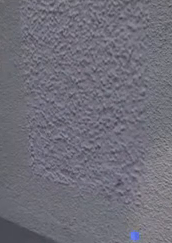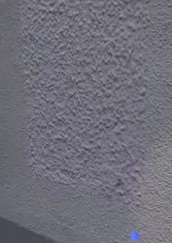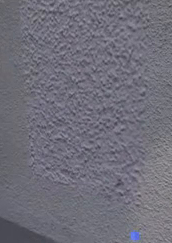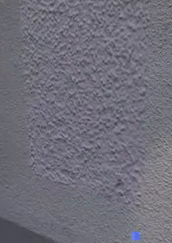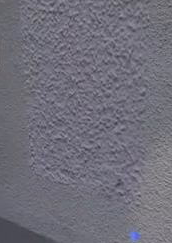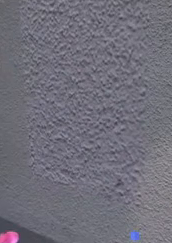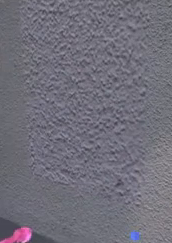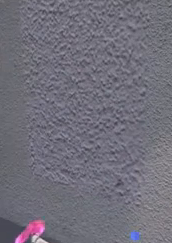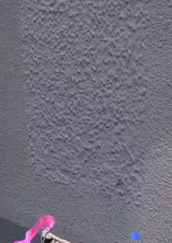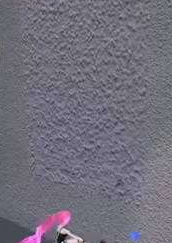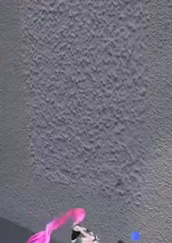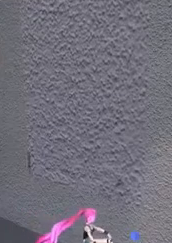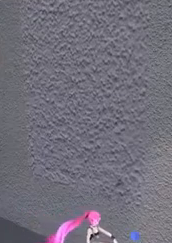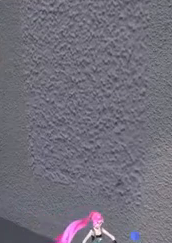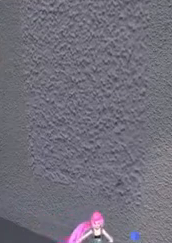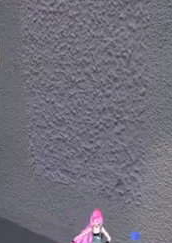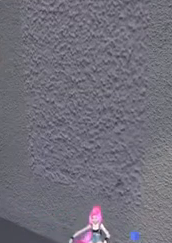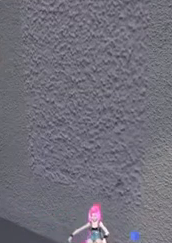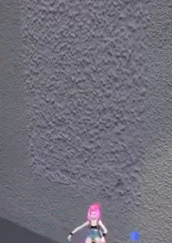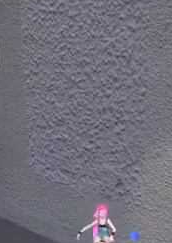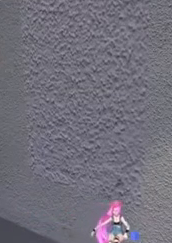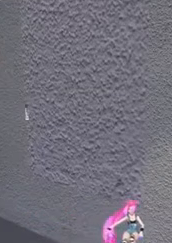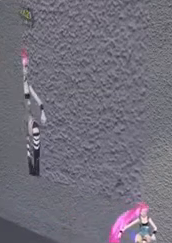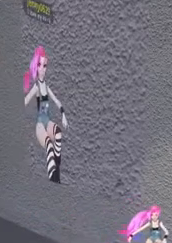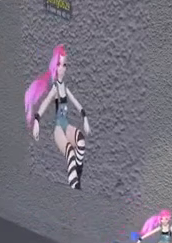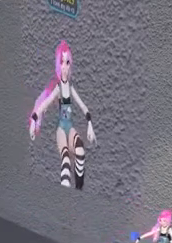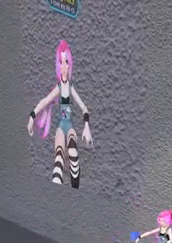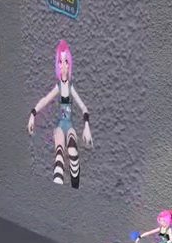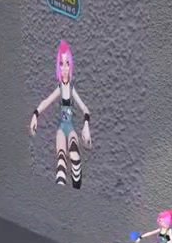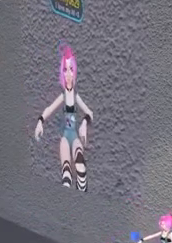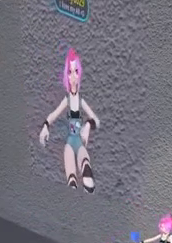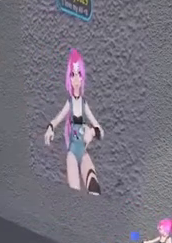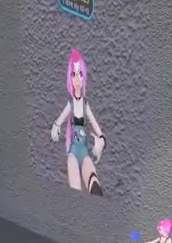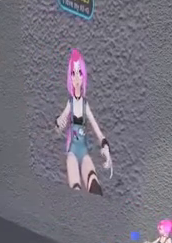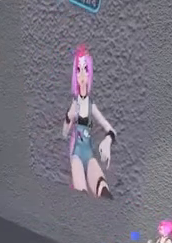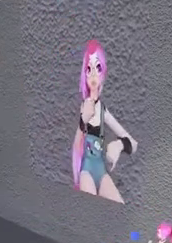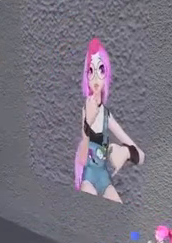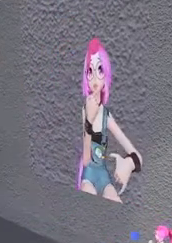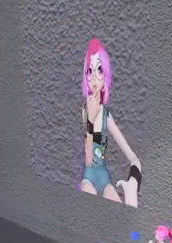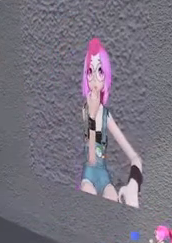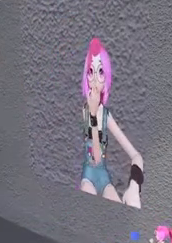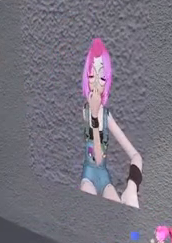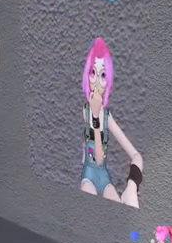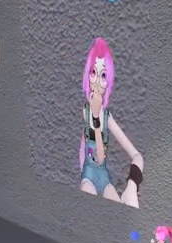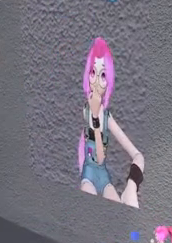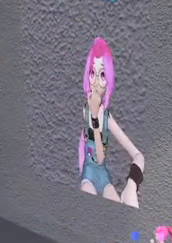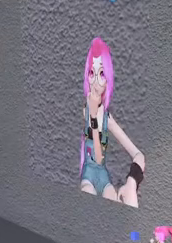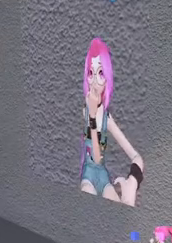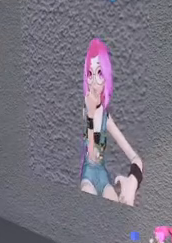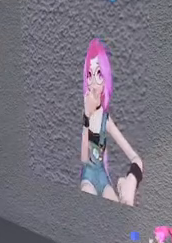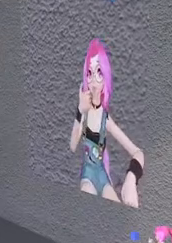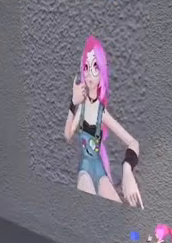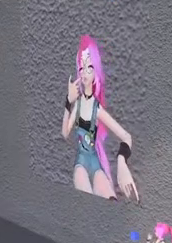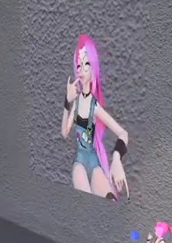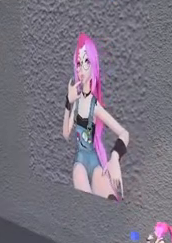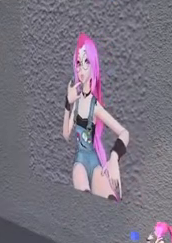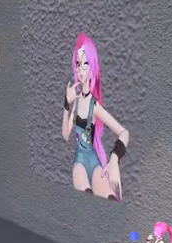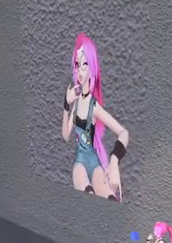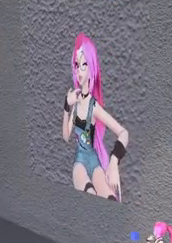I'm sad I left my Gatorade downstairs. Okay, well, we're gonna have everyone turn off their microphones, please, right